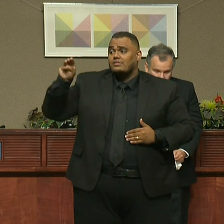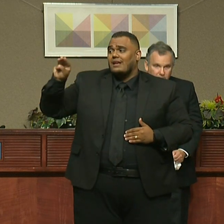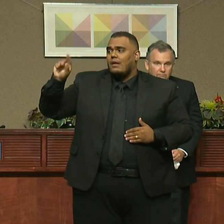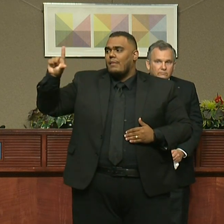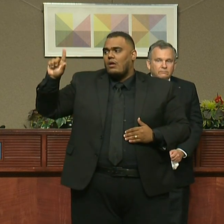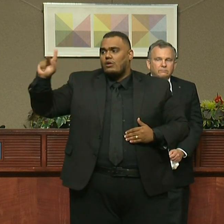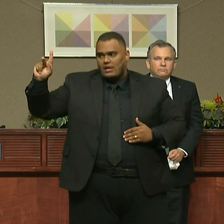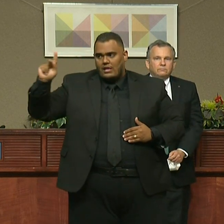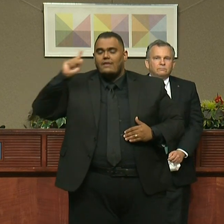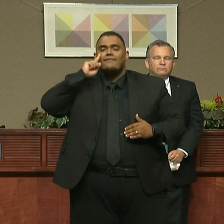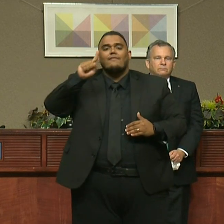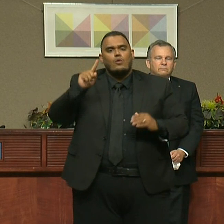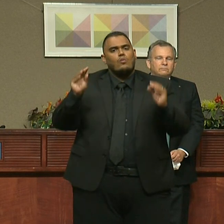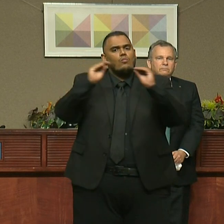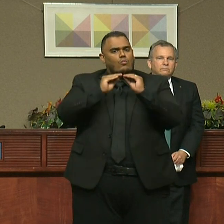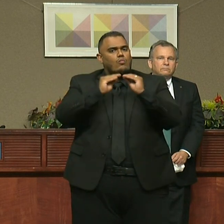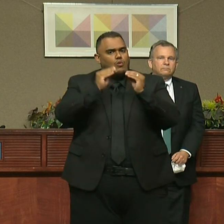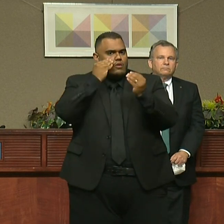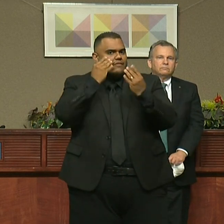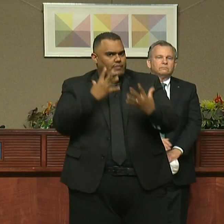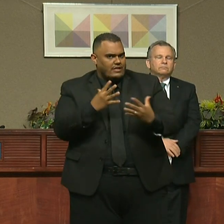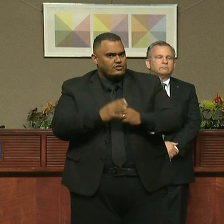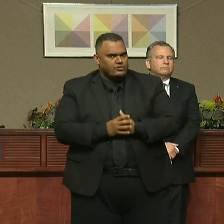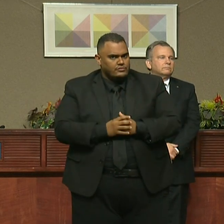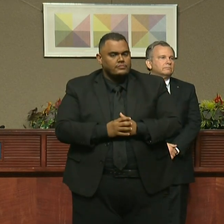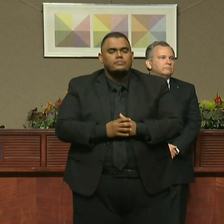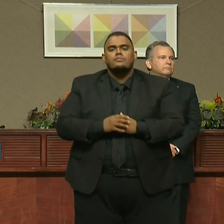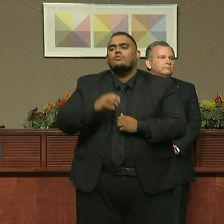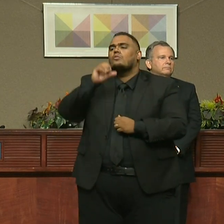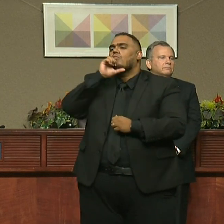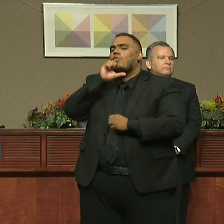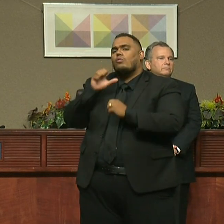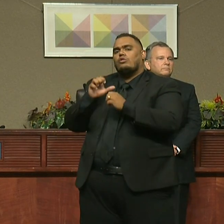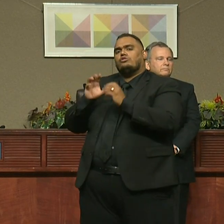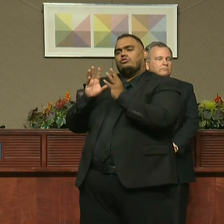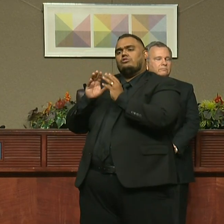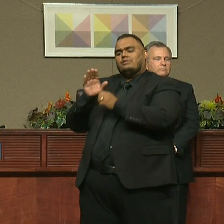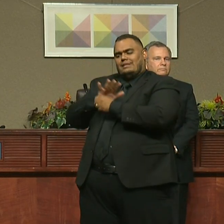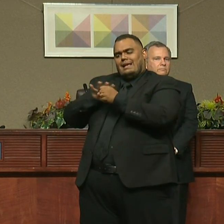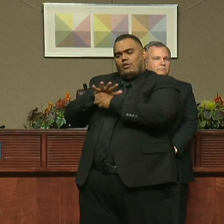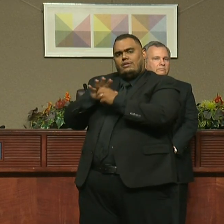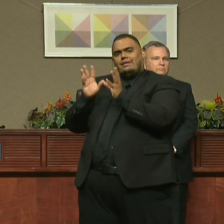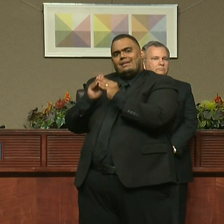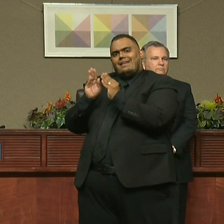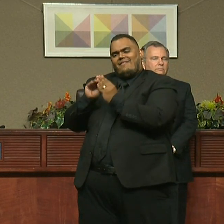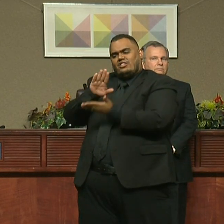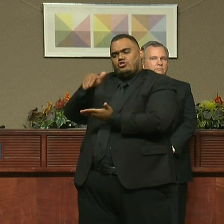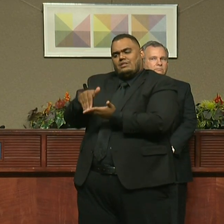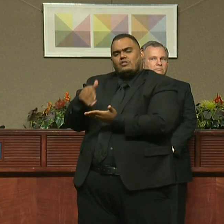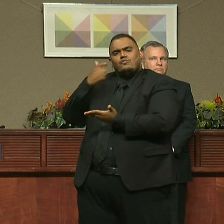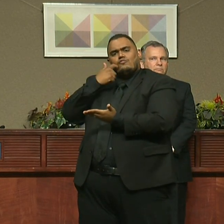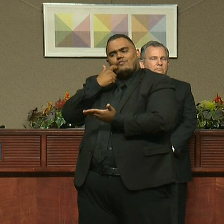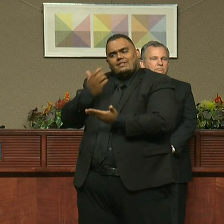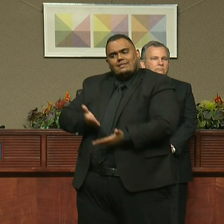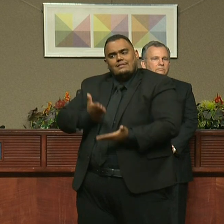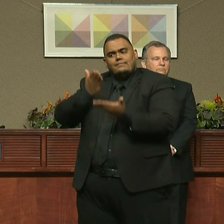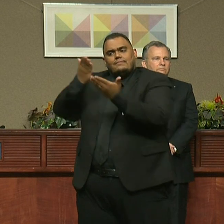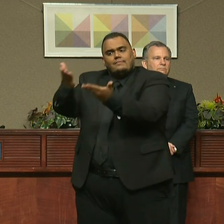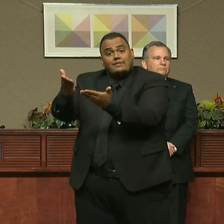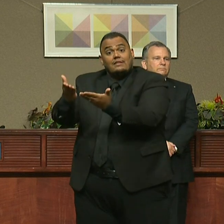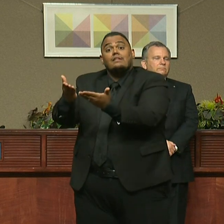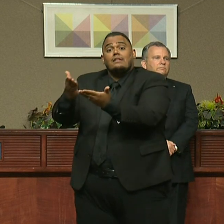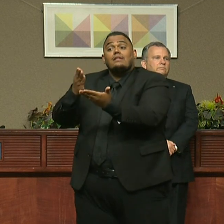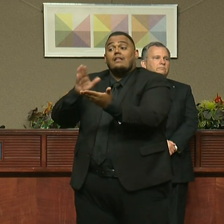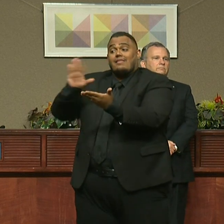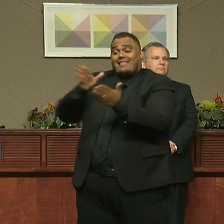Earlier this afternoon, the Orange County Convention Center presented its reopening plans to the Economic Recovery Task